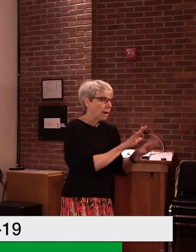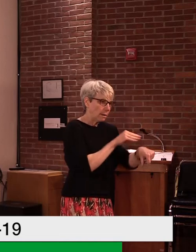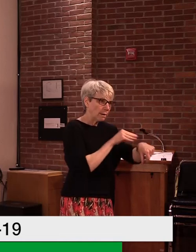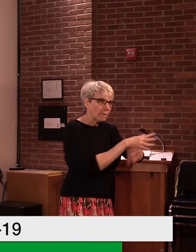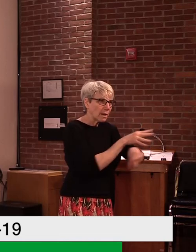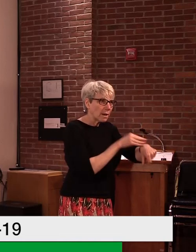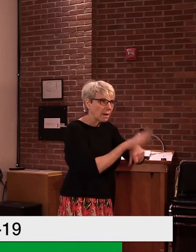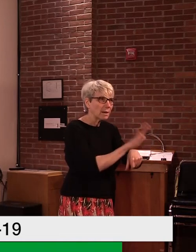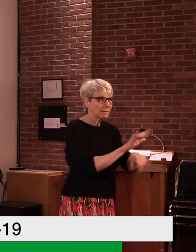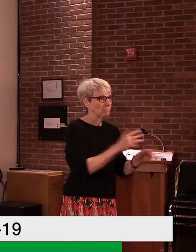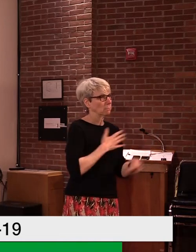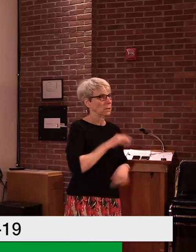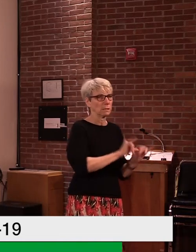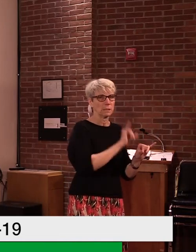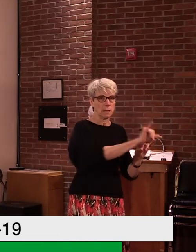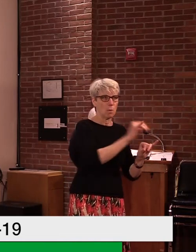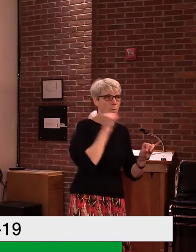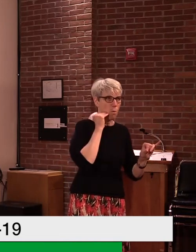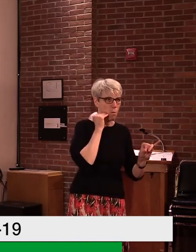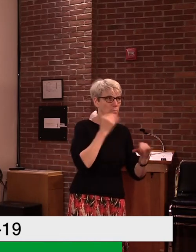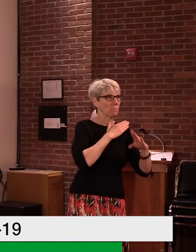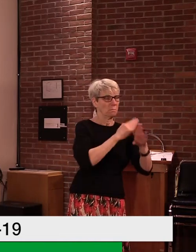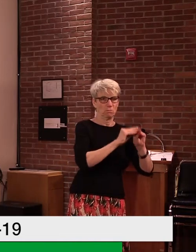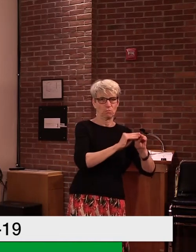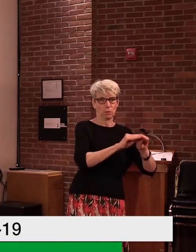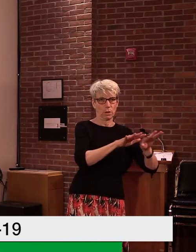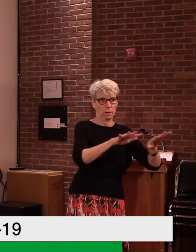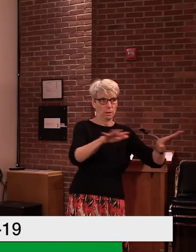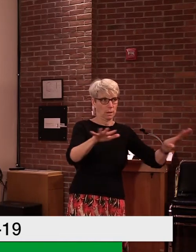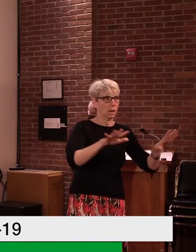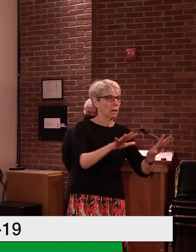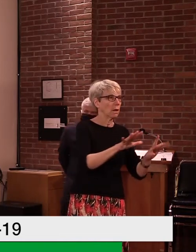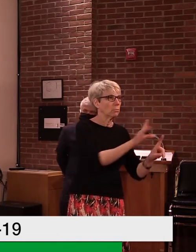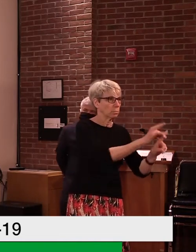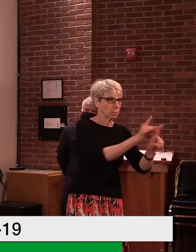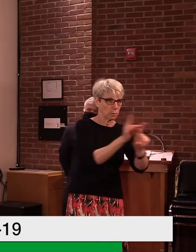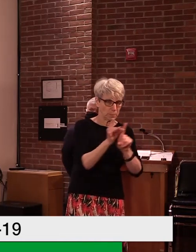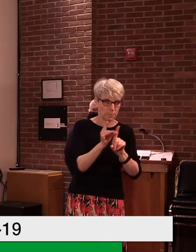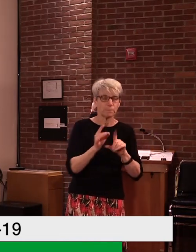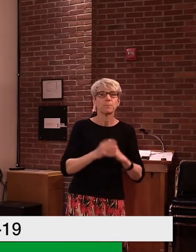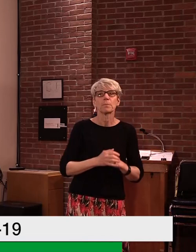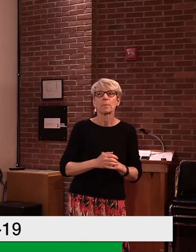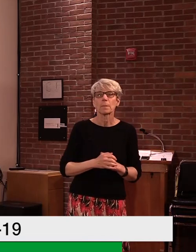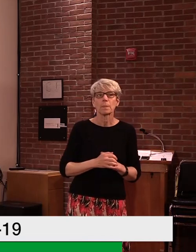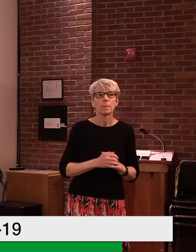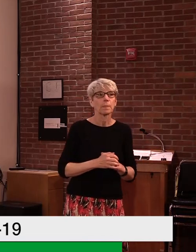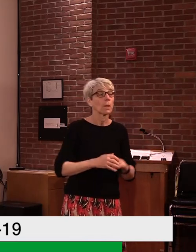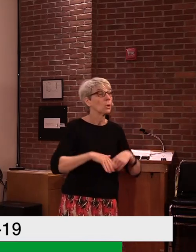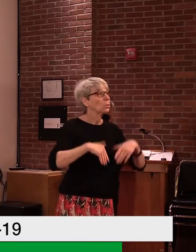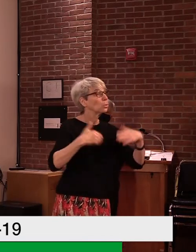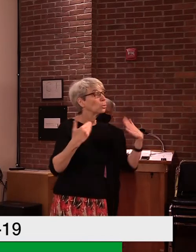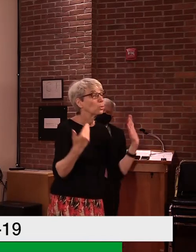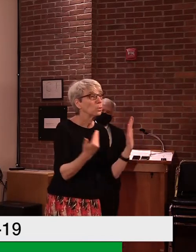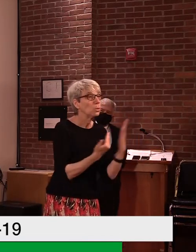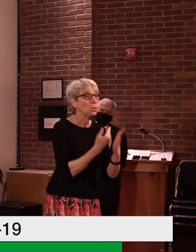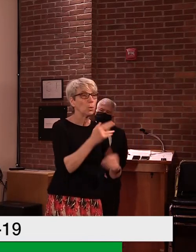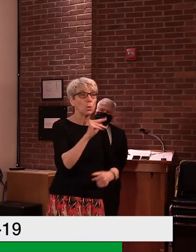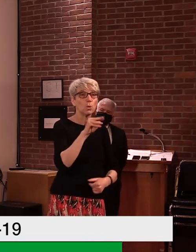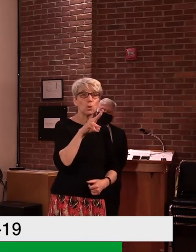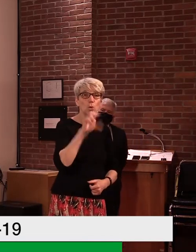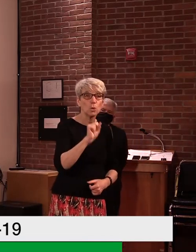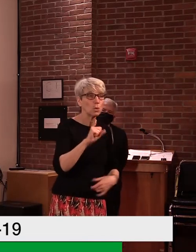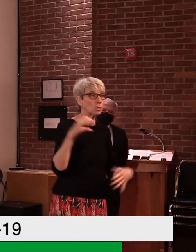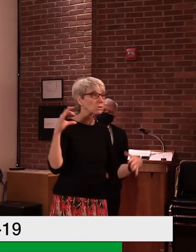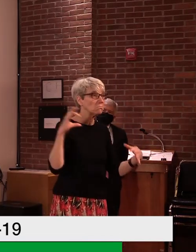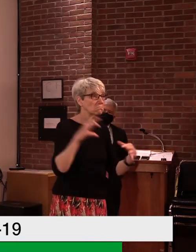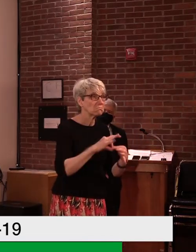home to prevent further spread of the virus. I have no new news to report now